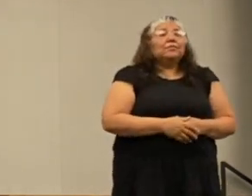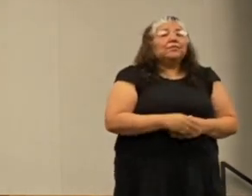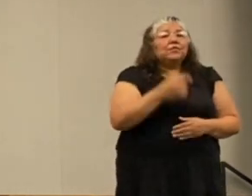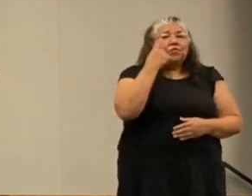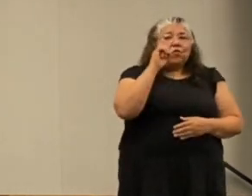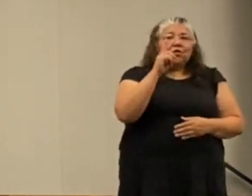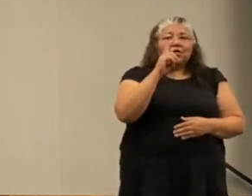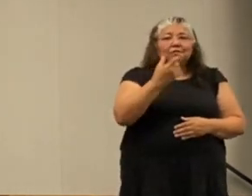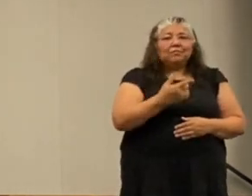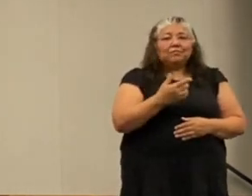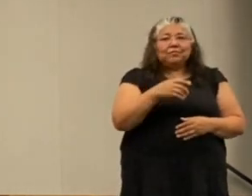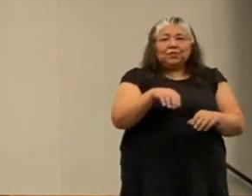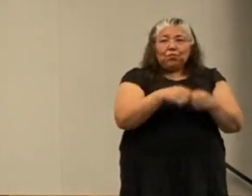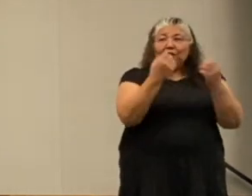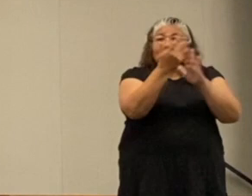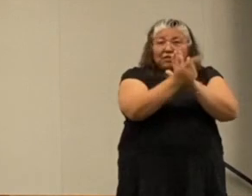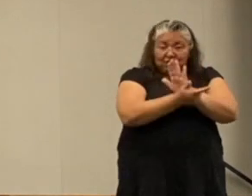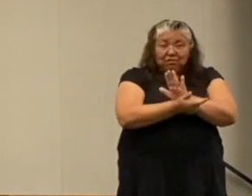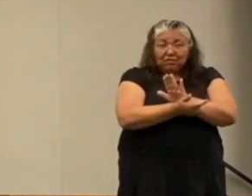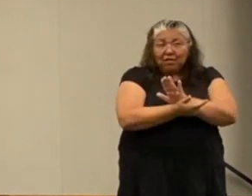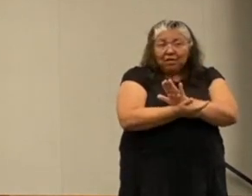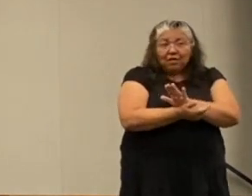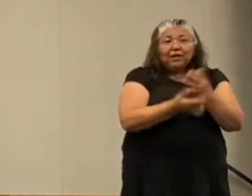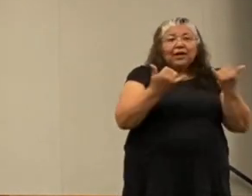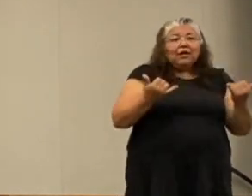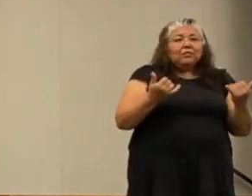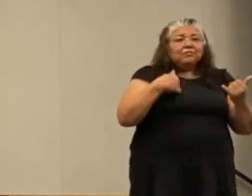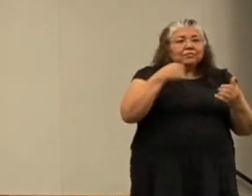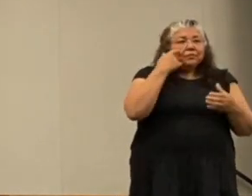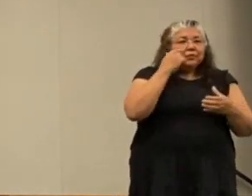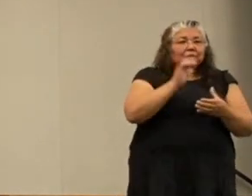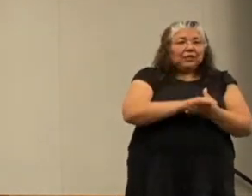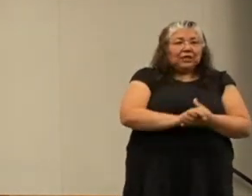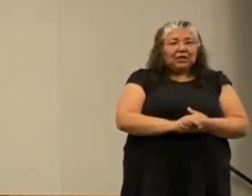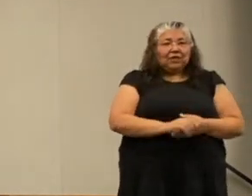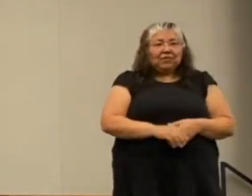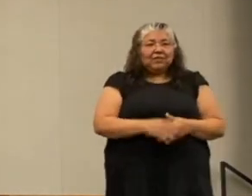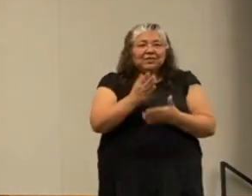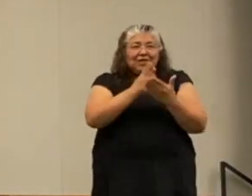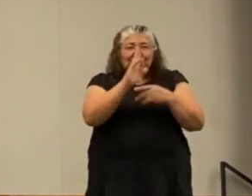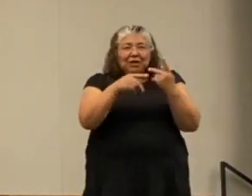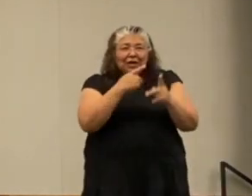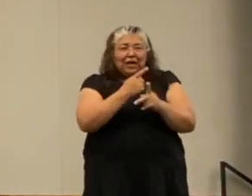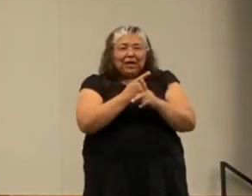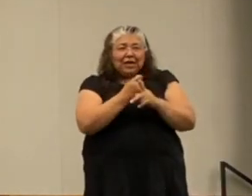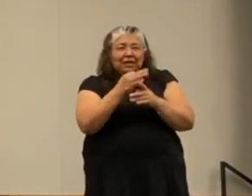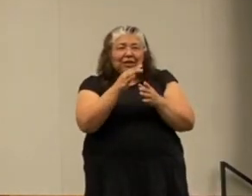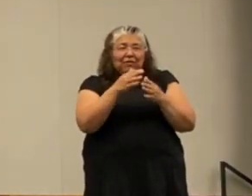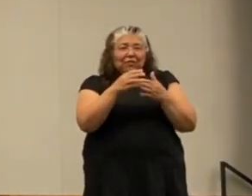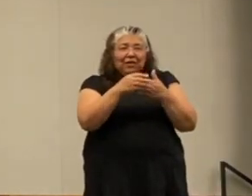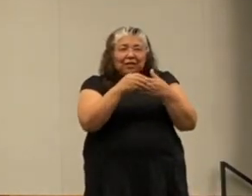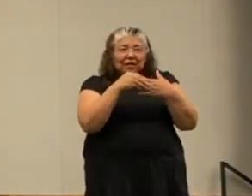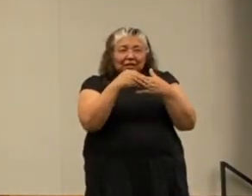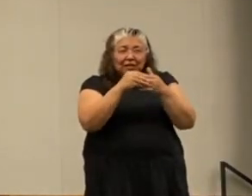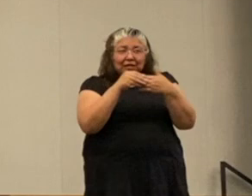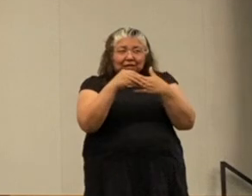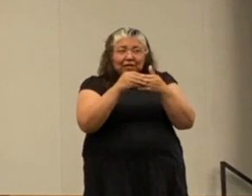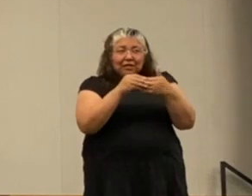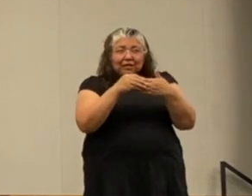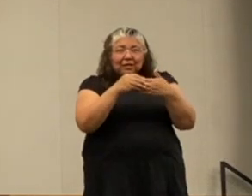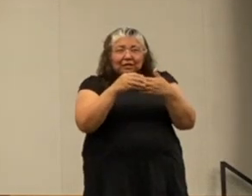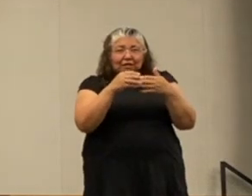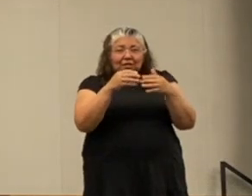over for breaking the law. Now, I do believe that there is some kind of leniency when it comes